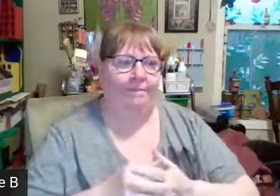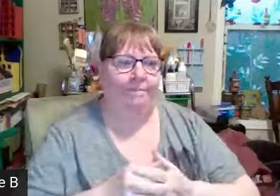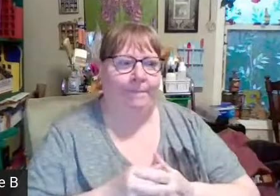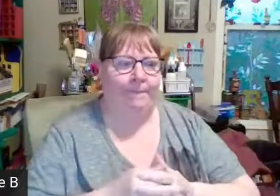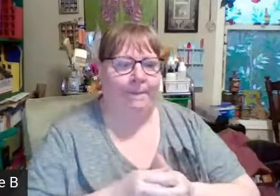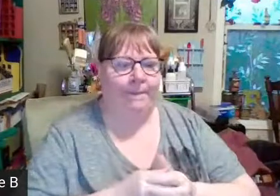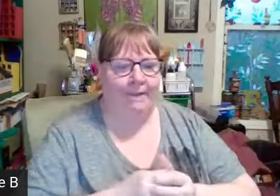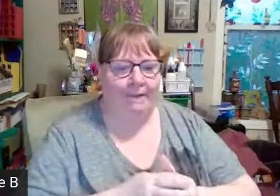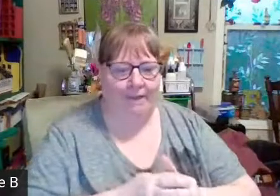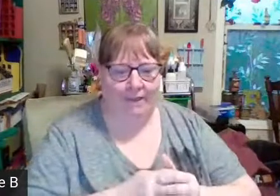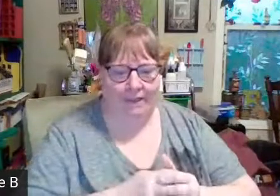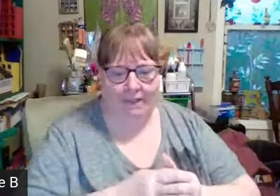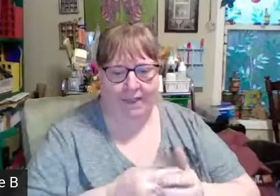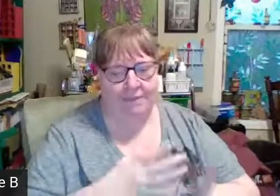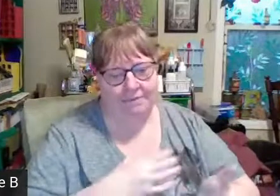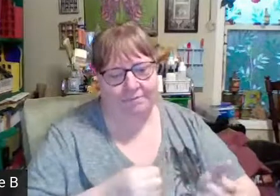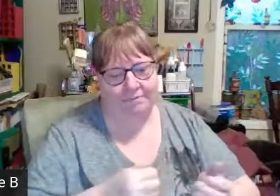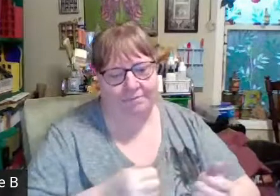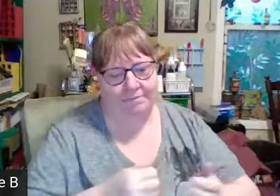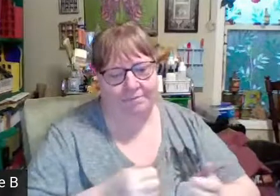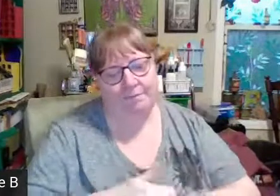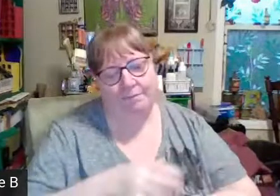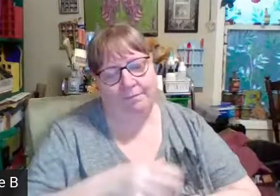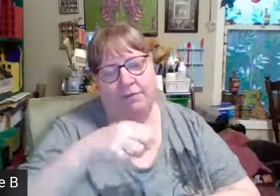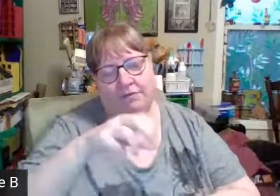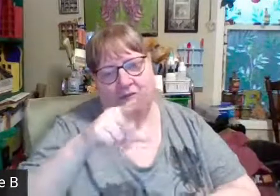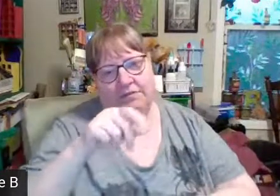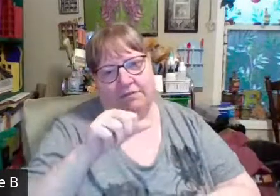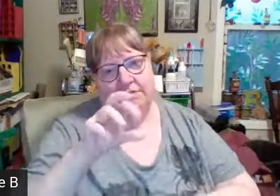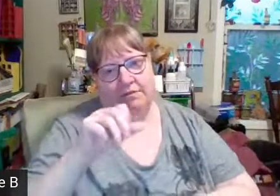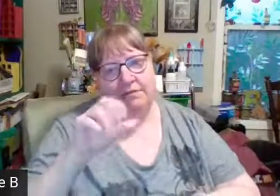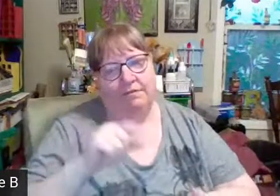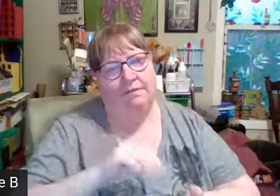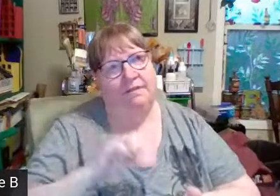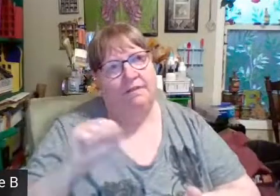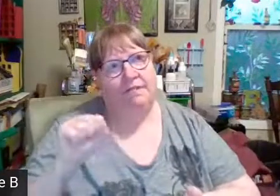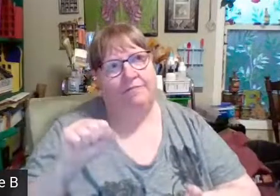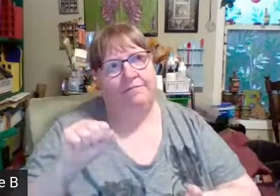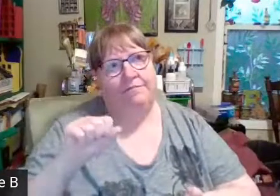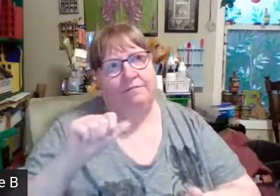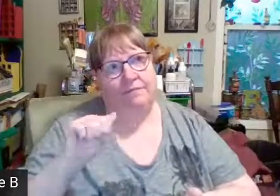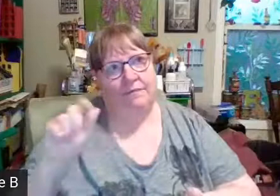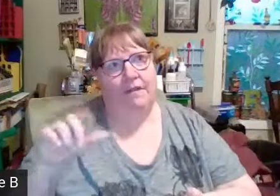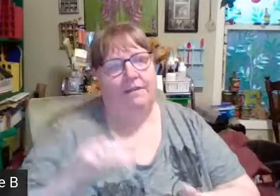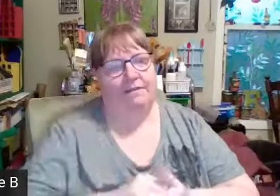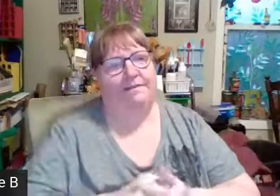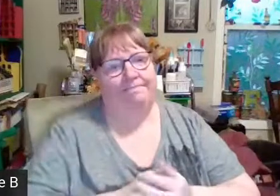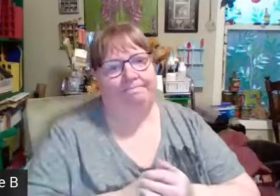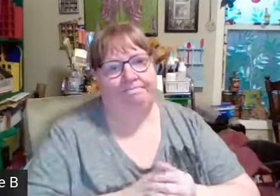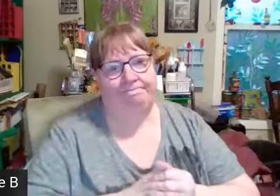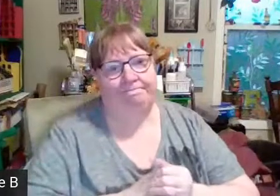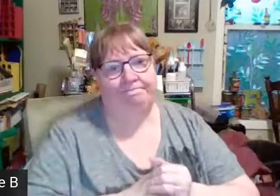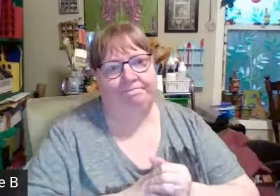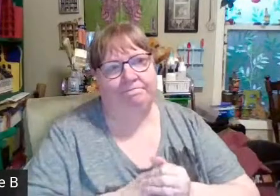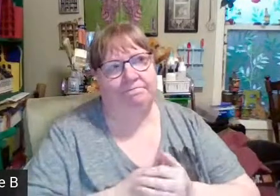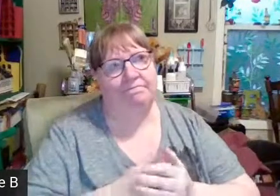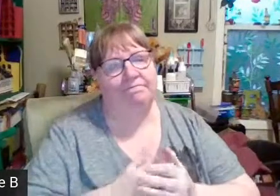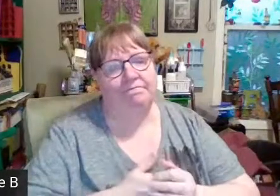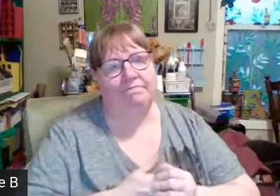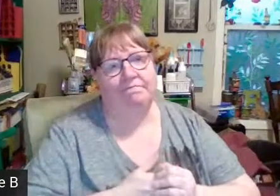can for all of you and make it realistic on what your expectations are in the bags every month. And so I want